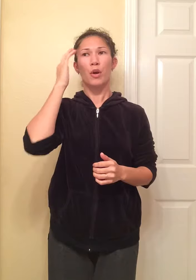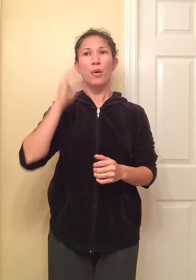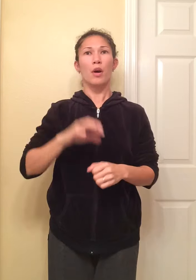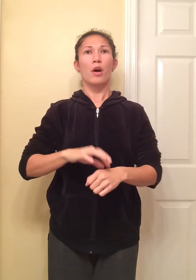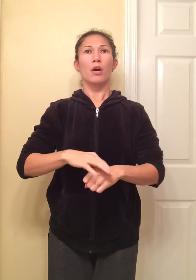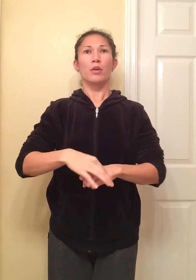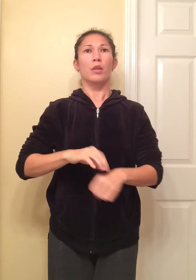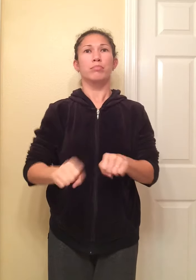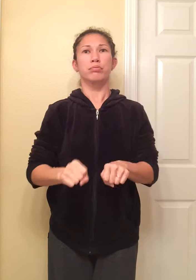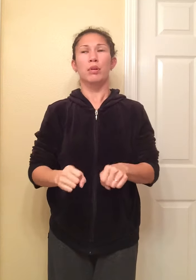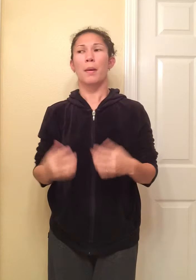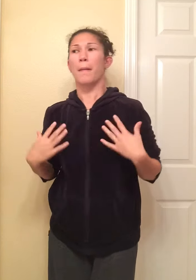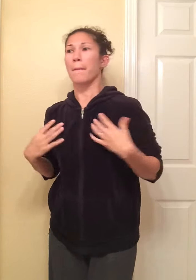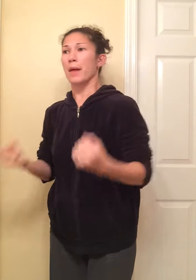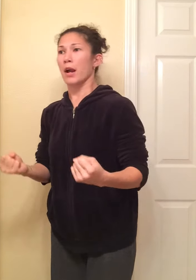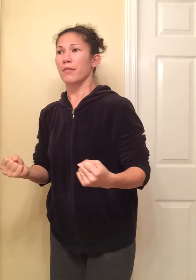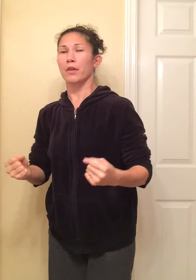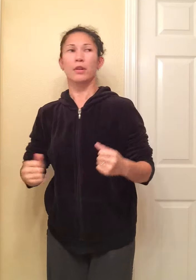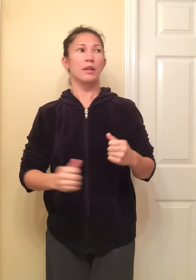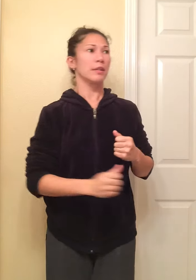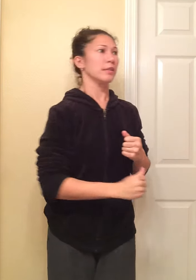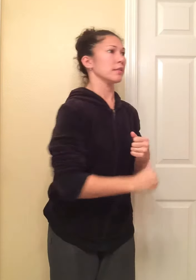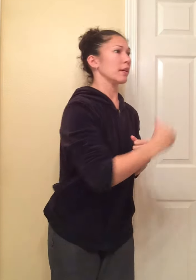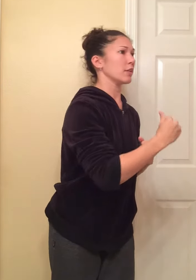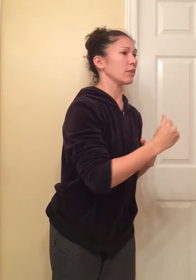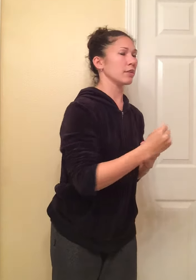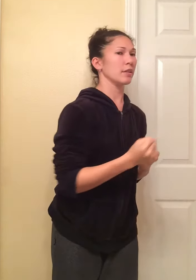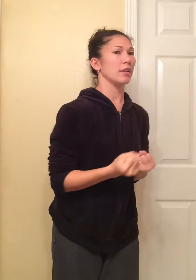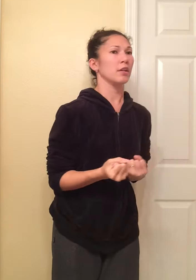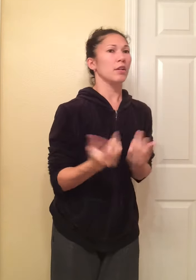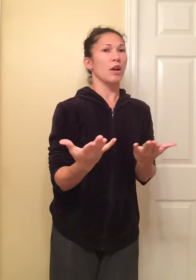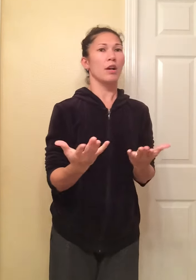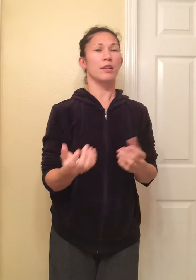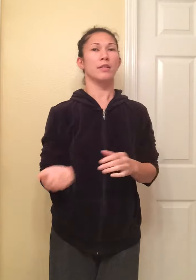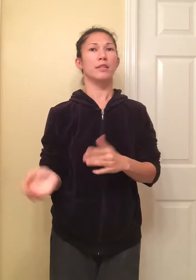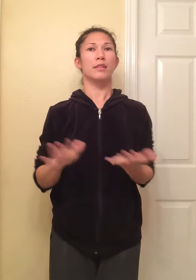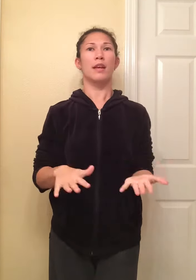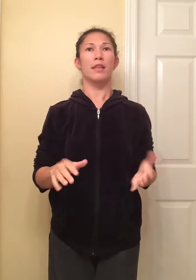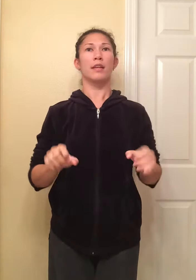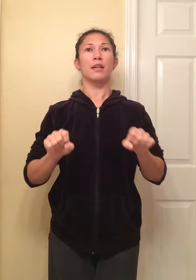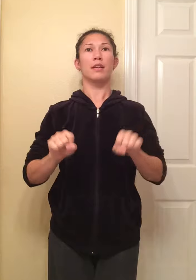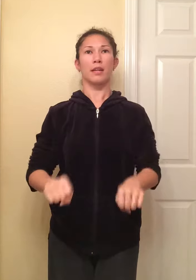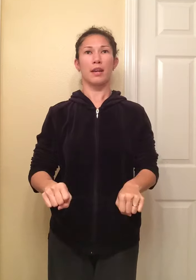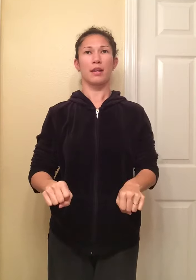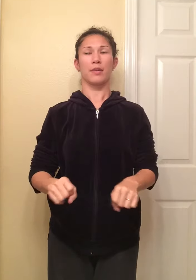They also know exactly which areas are being affected by this deadly force.